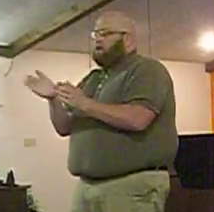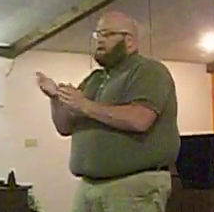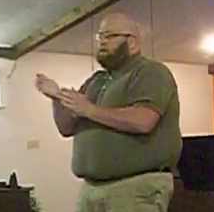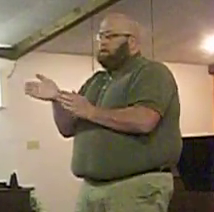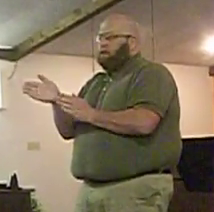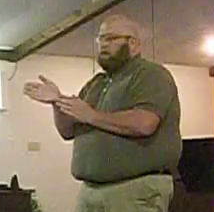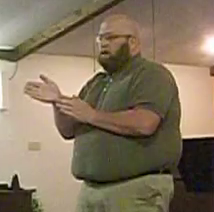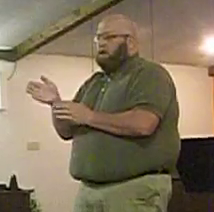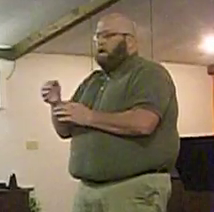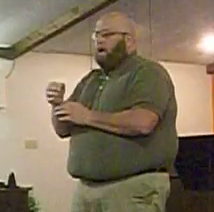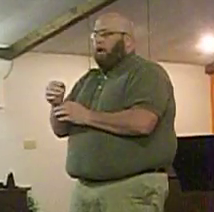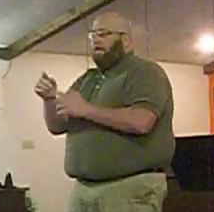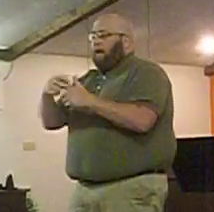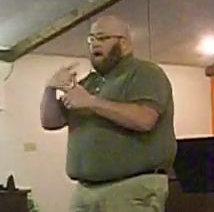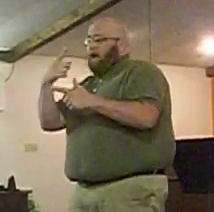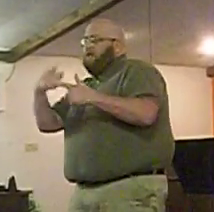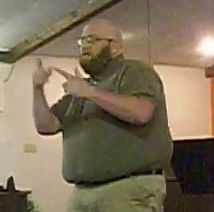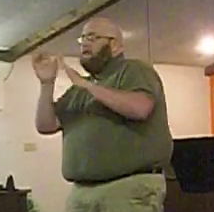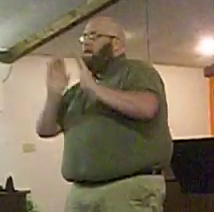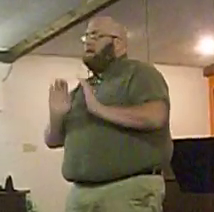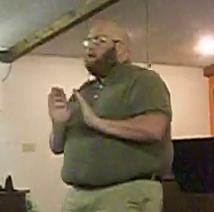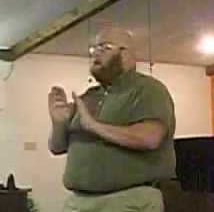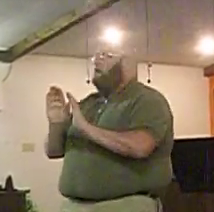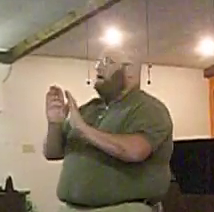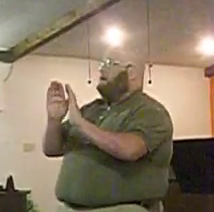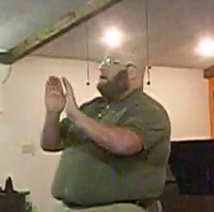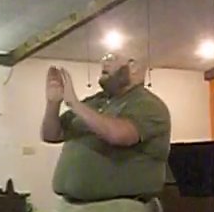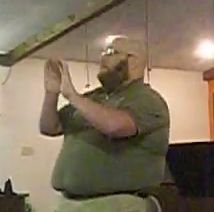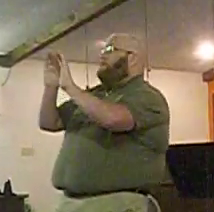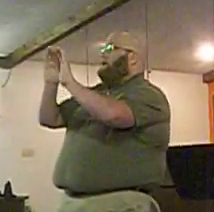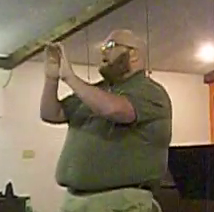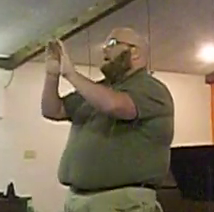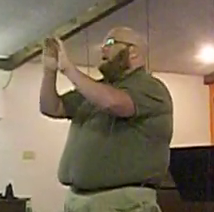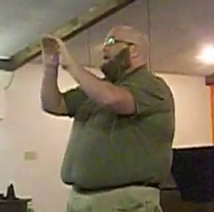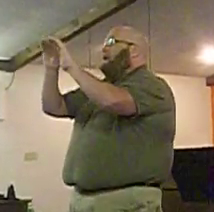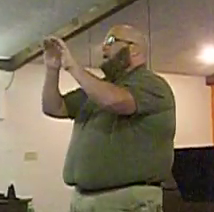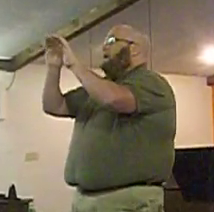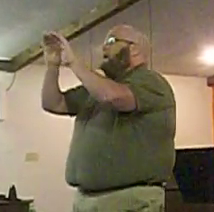and then almost up the hill.